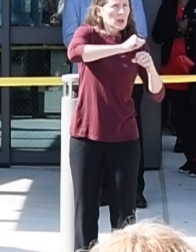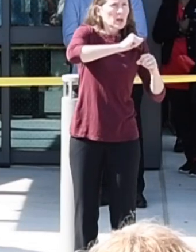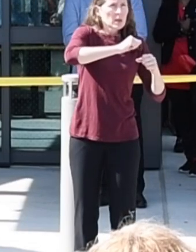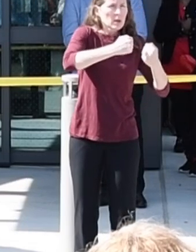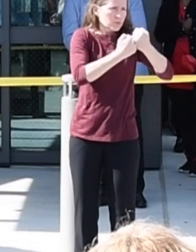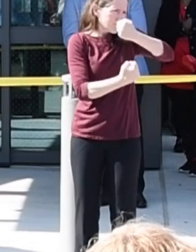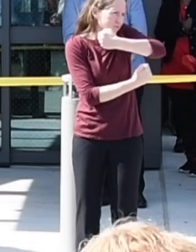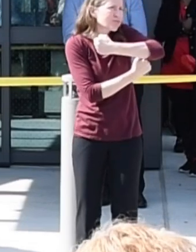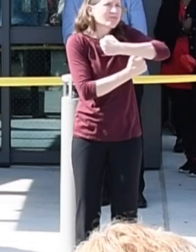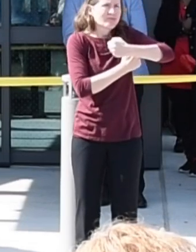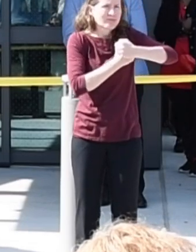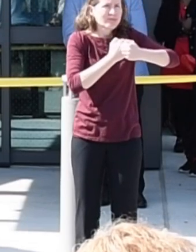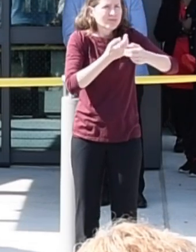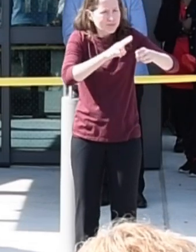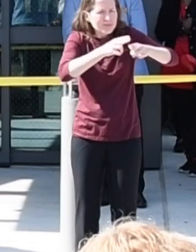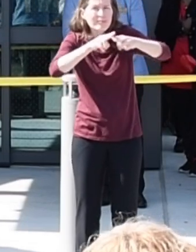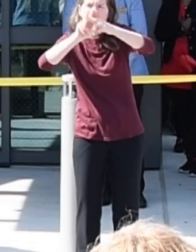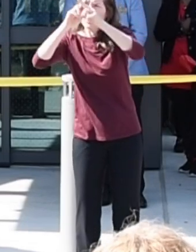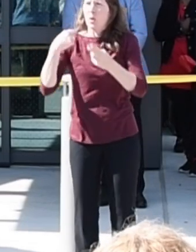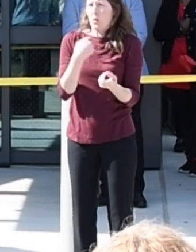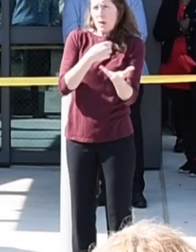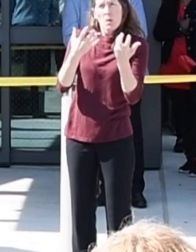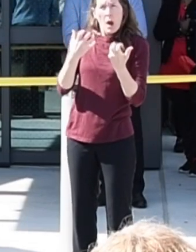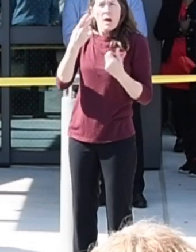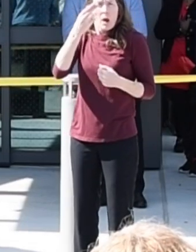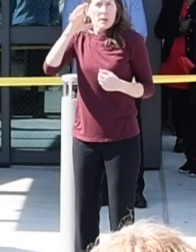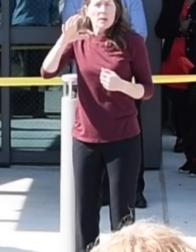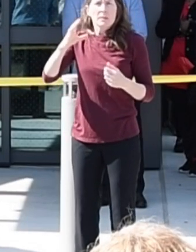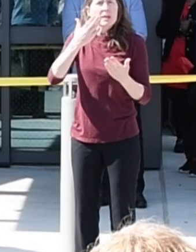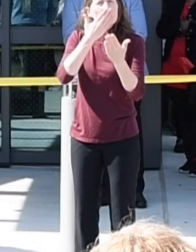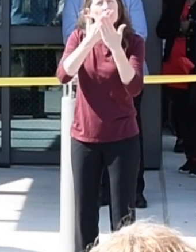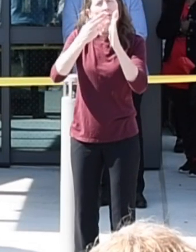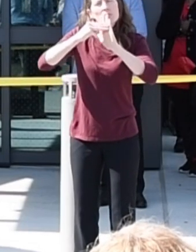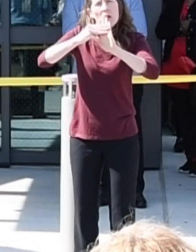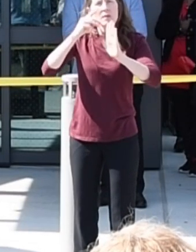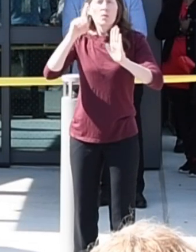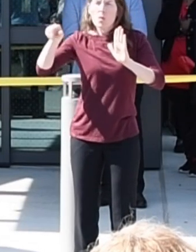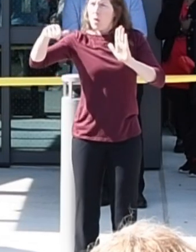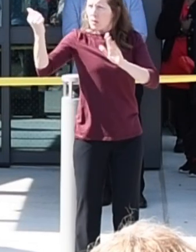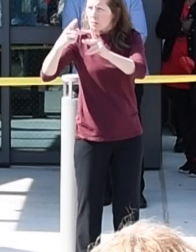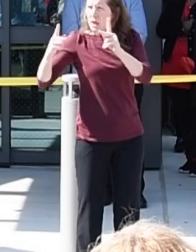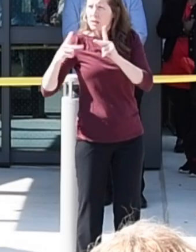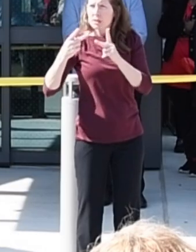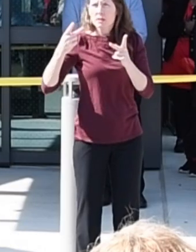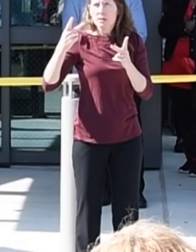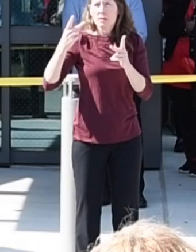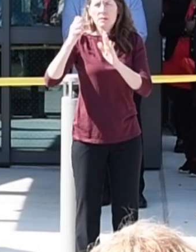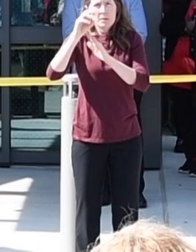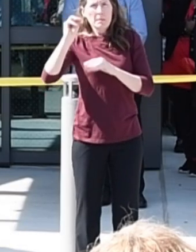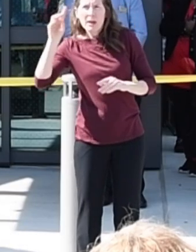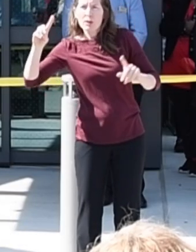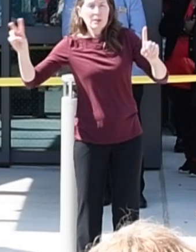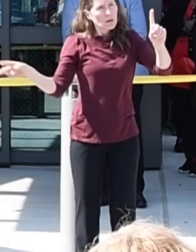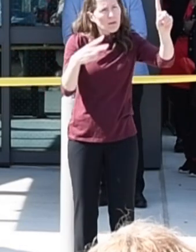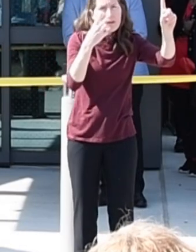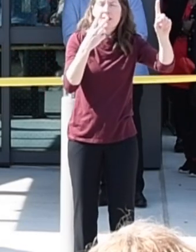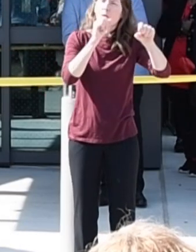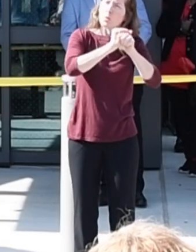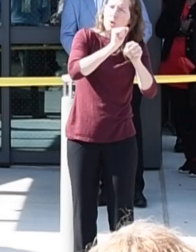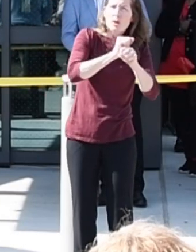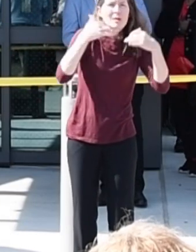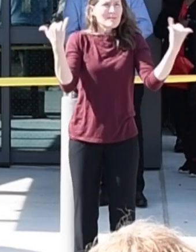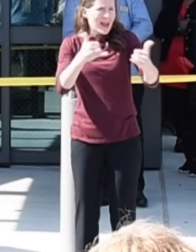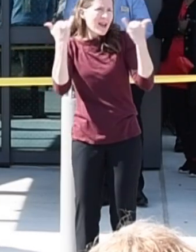County is that exemplar throughout our state, our nation, and our world to live, work, play, grow older